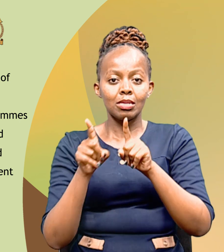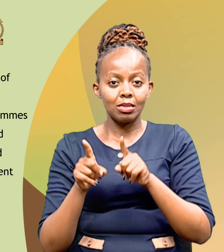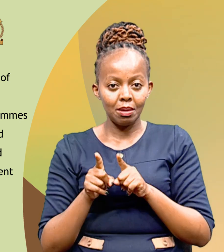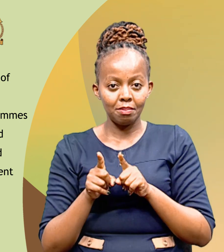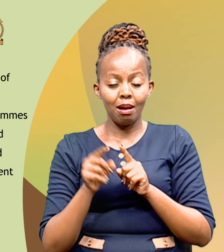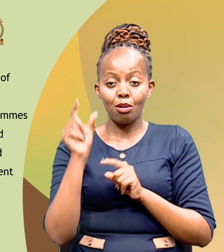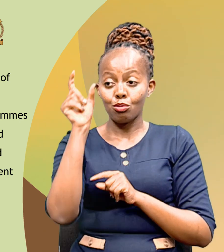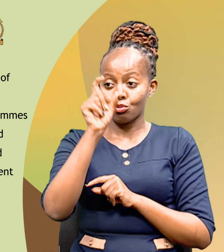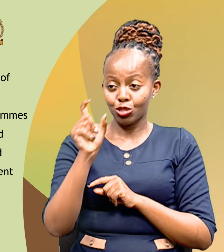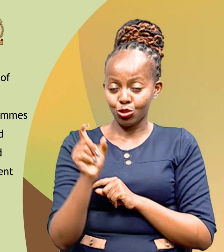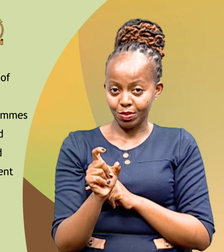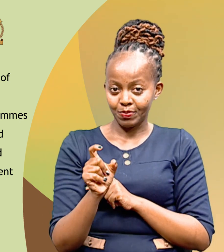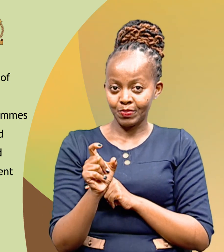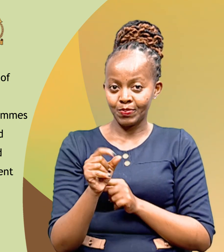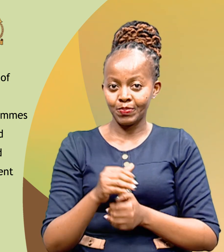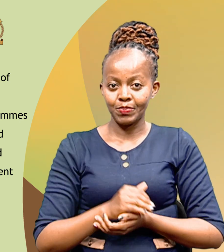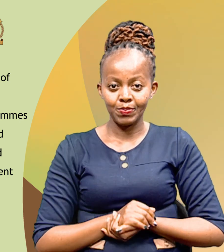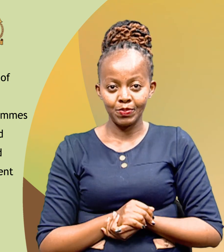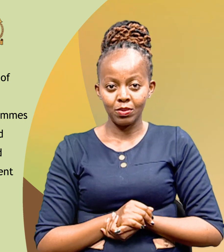the region,